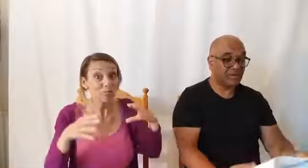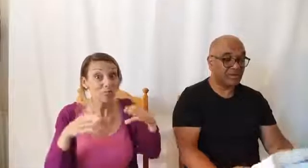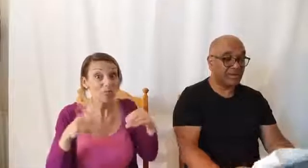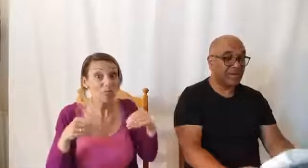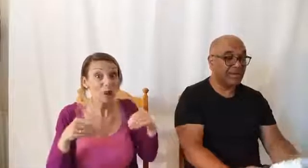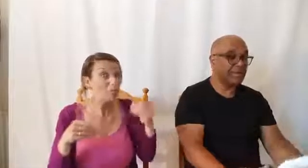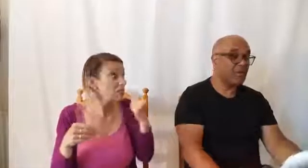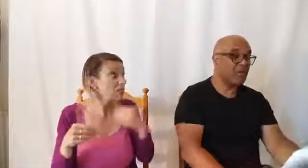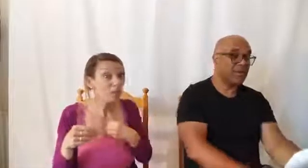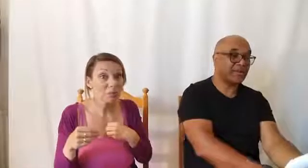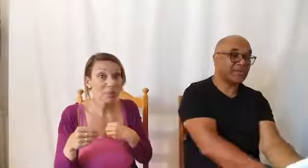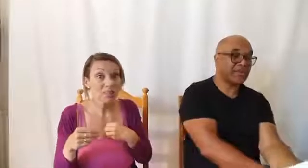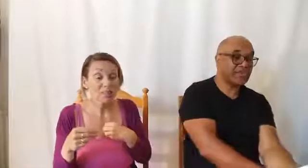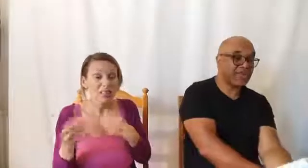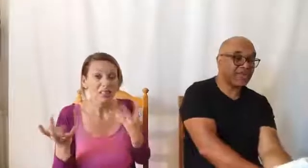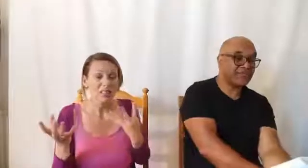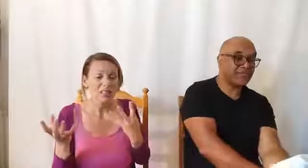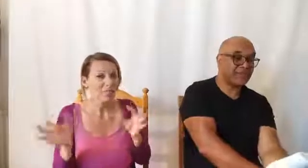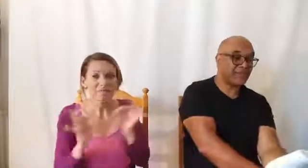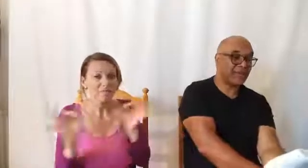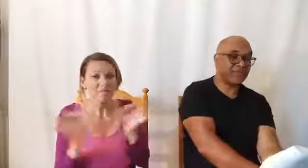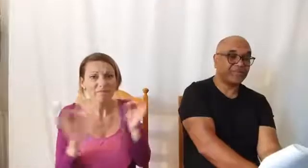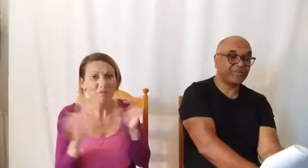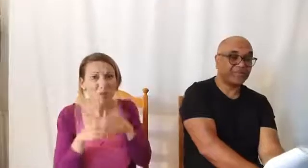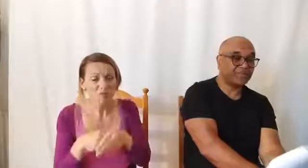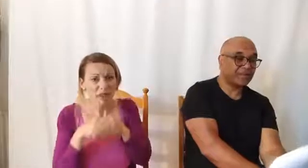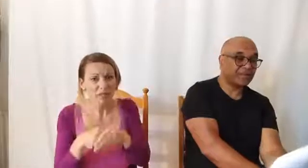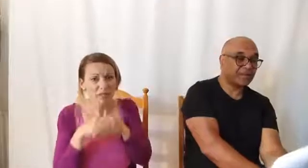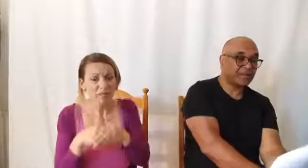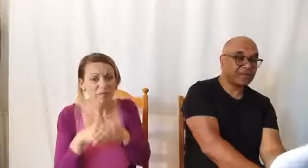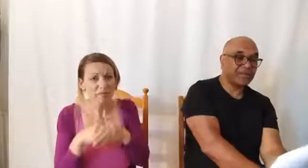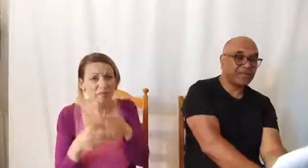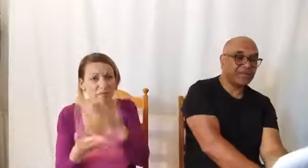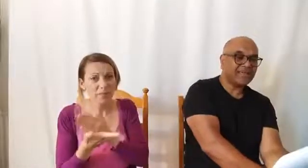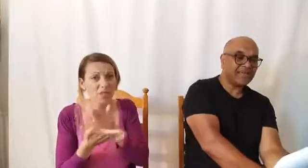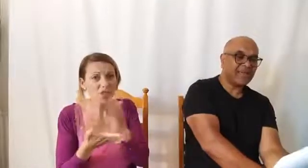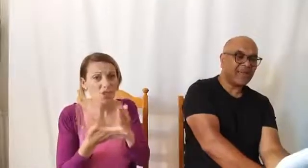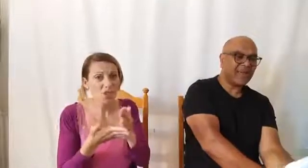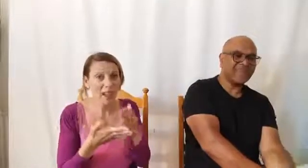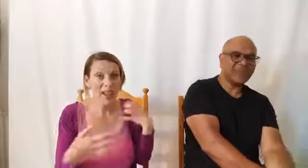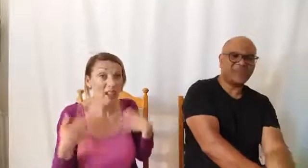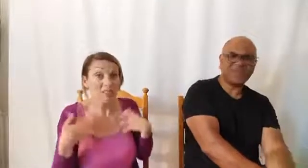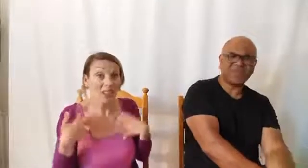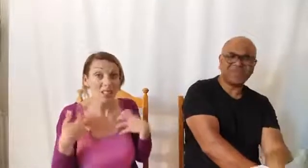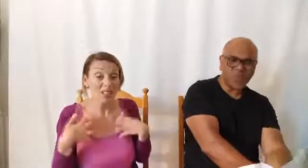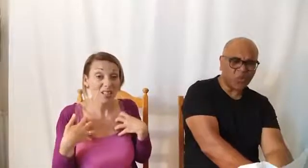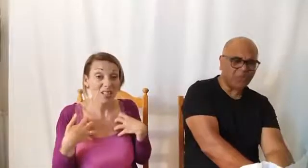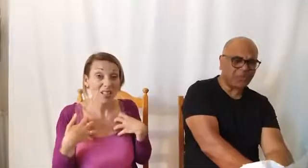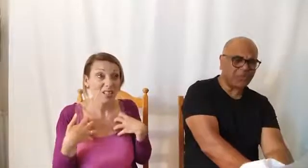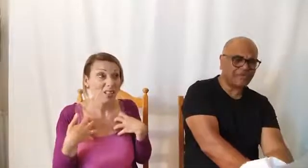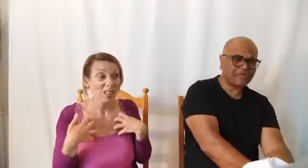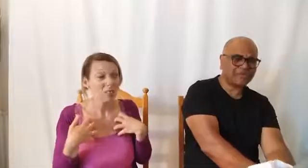and had no one to share his adventure with. Had he had an adventure at all, Ben wondered.